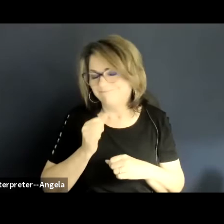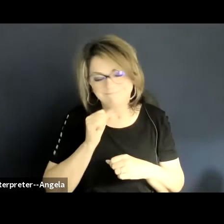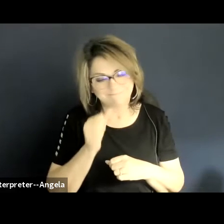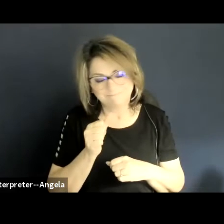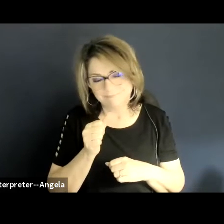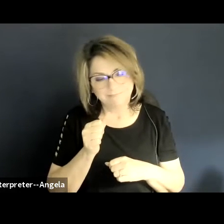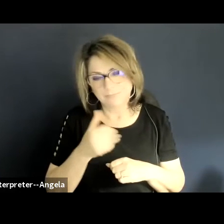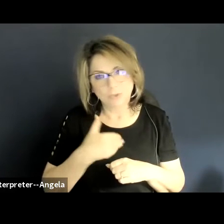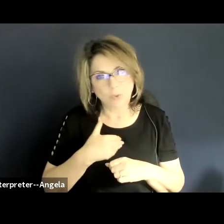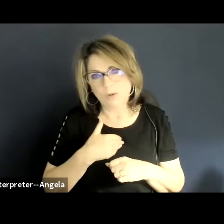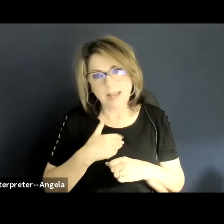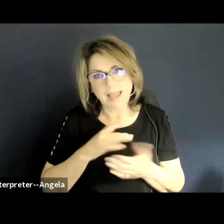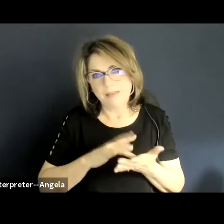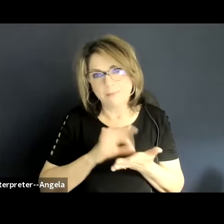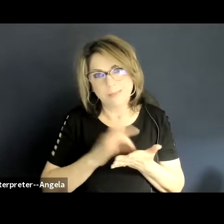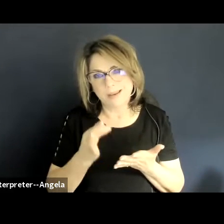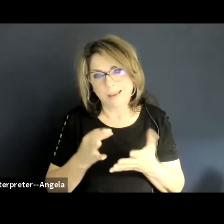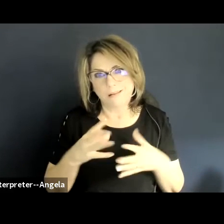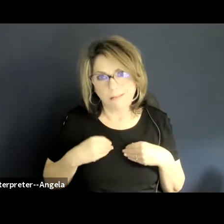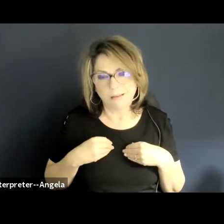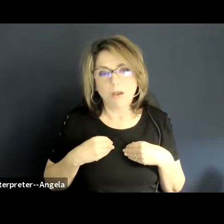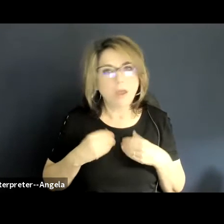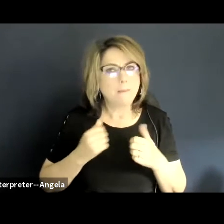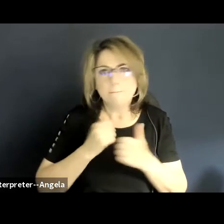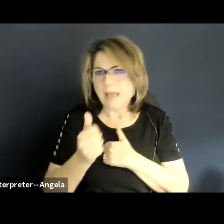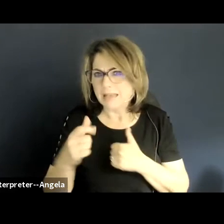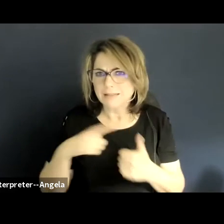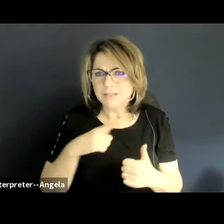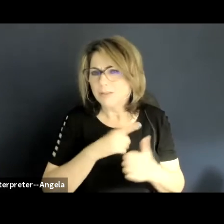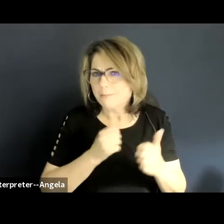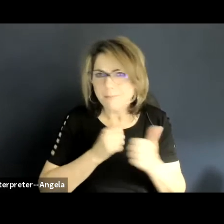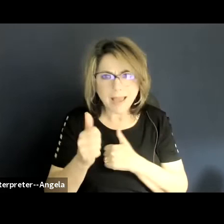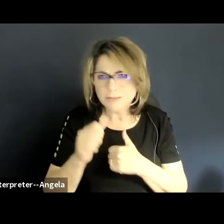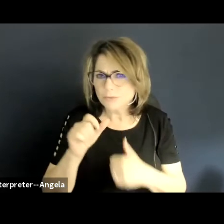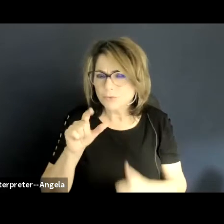a Medicaid buy-in. We passed legislation back in 2001